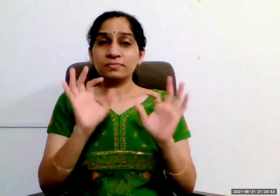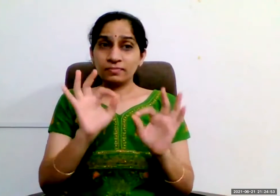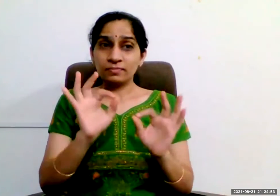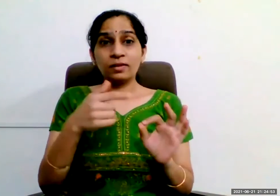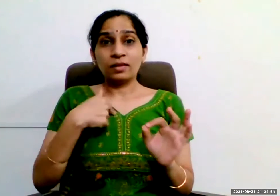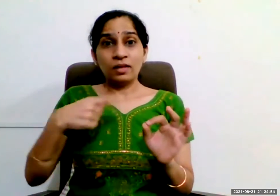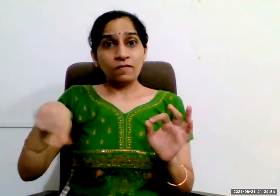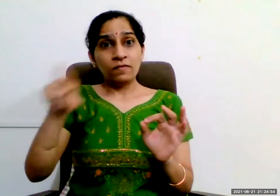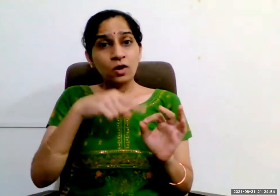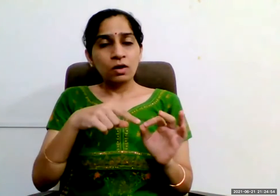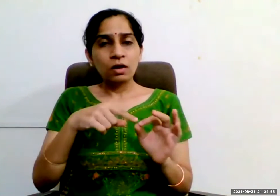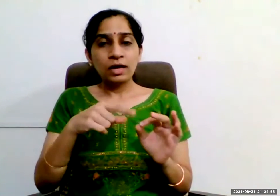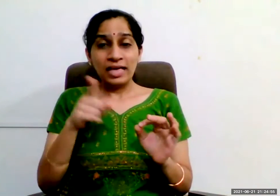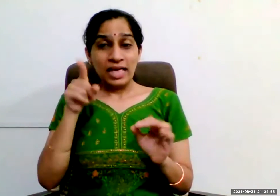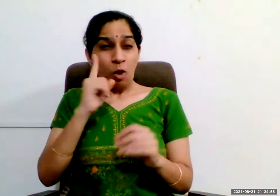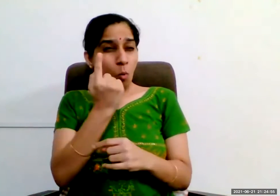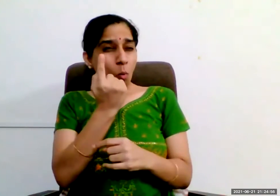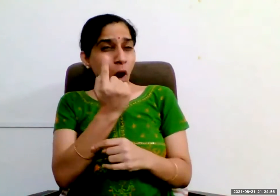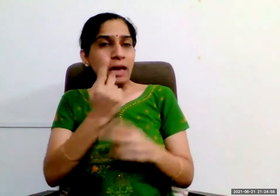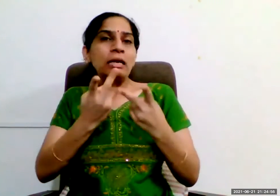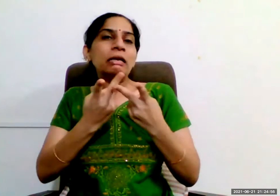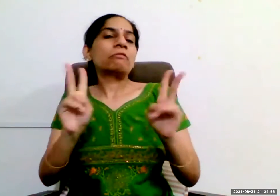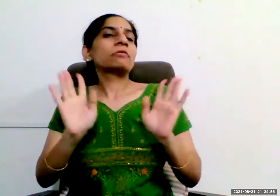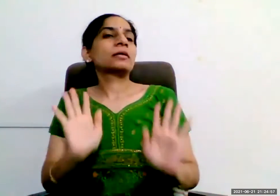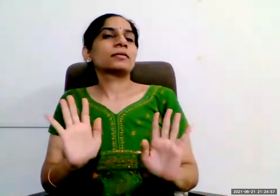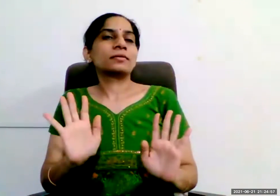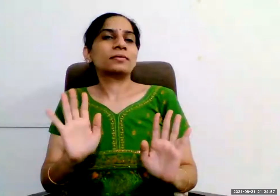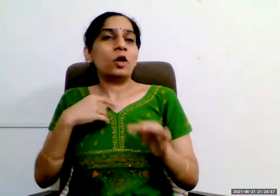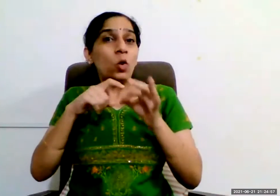do. Apart from this particular thing, questioning,